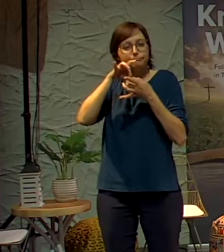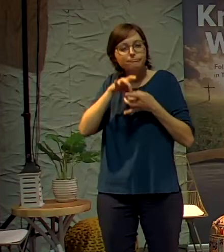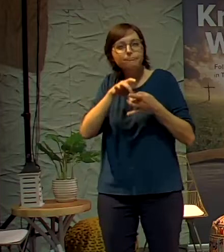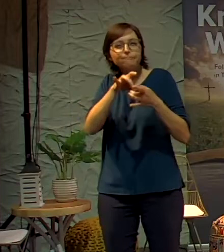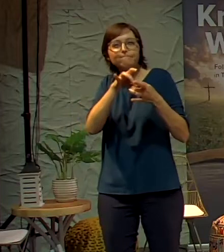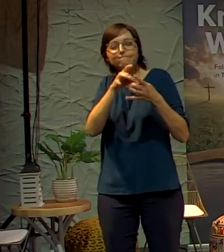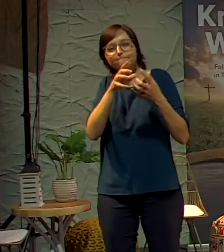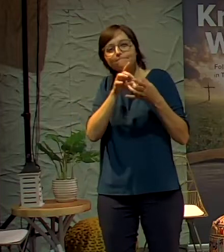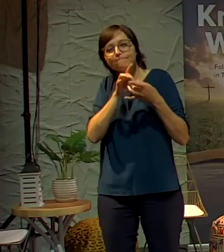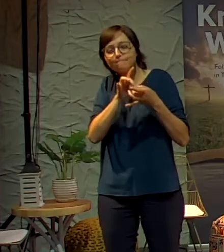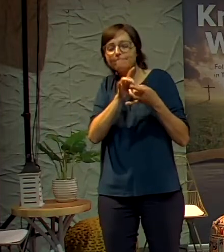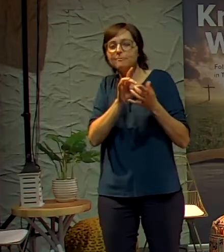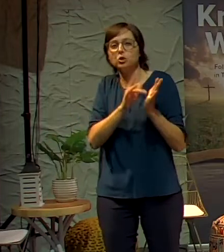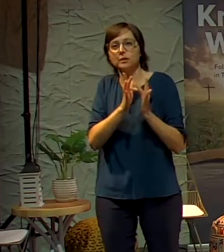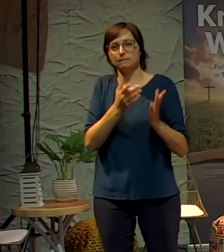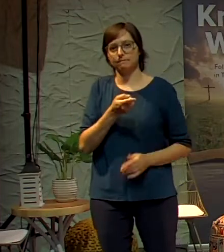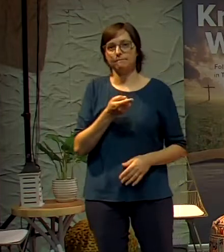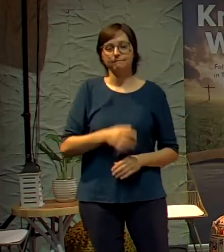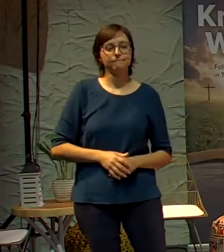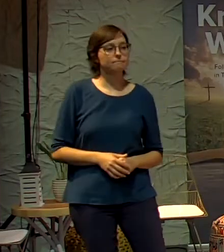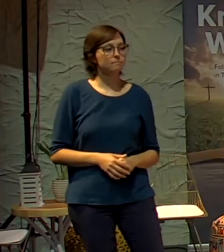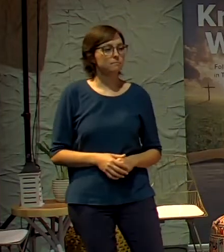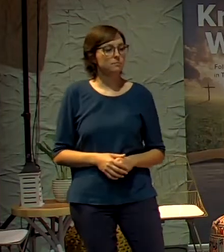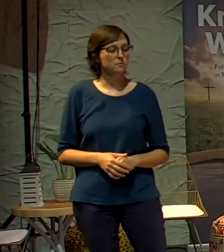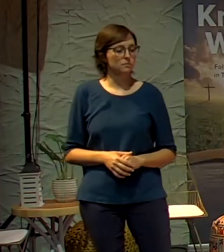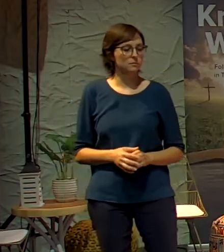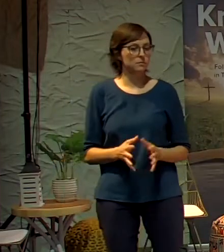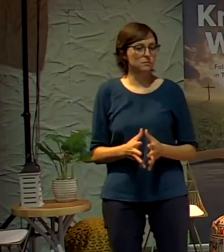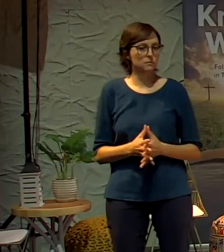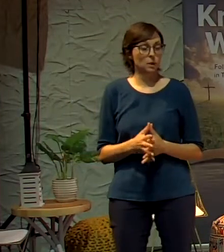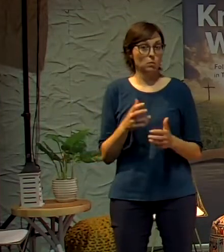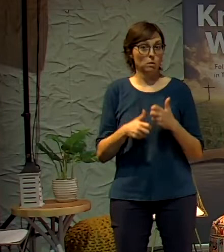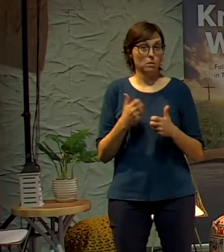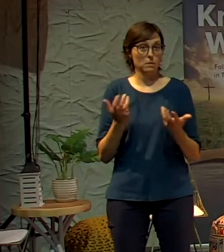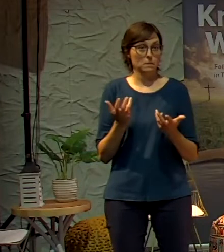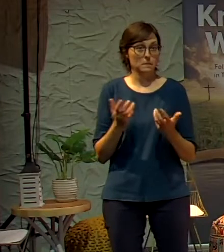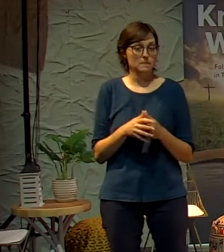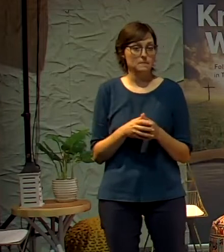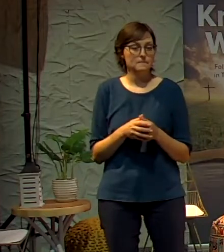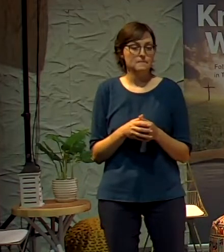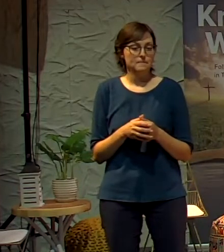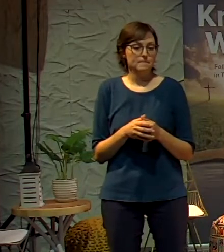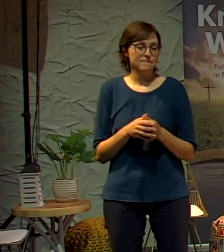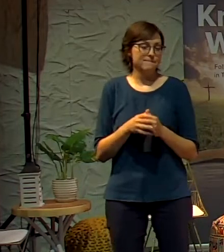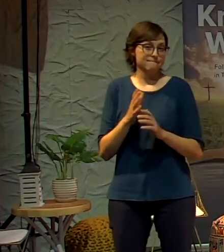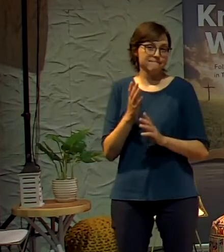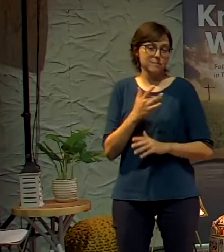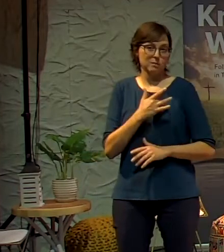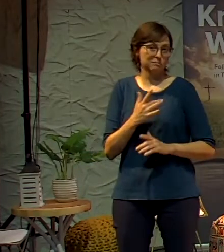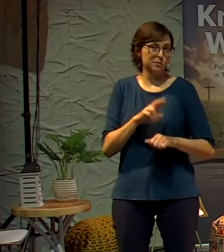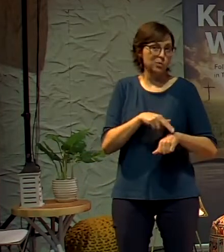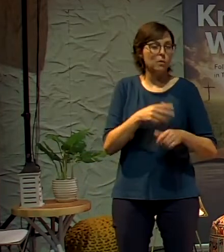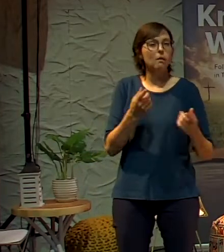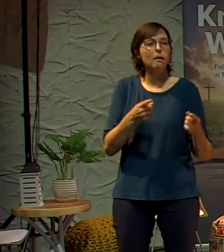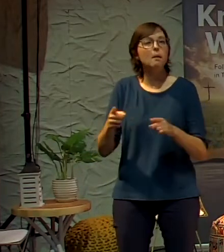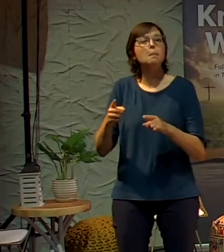right? And the problem with that, the problem that we have normally in disciple is being a life,